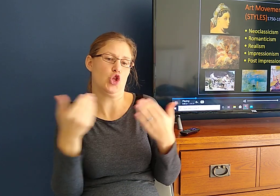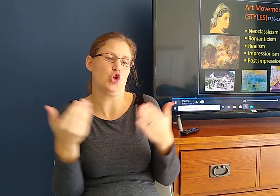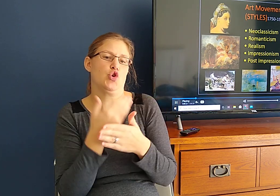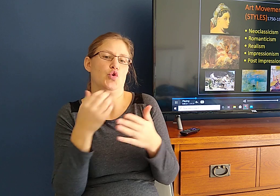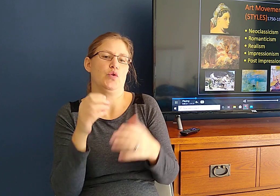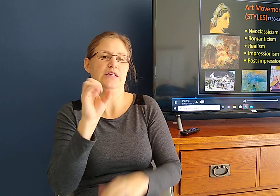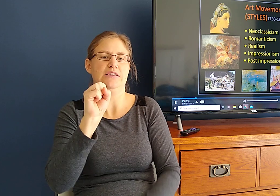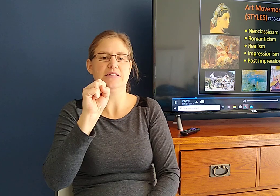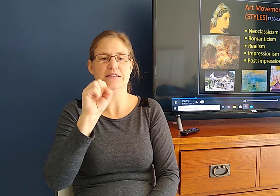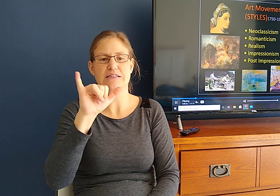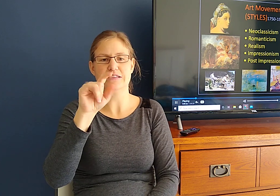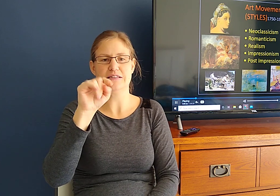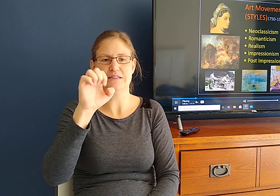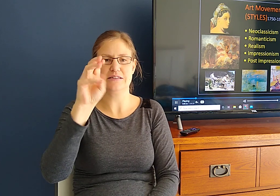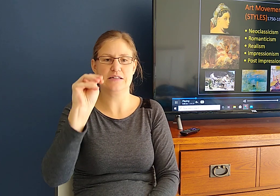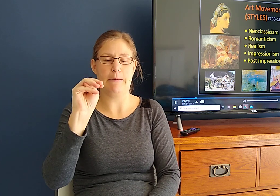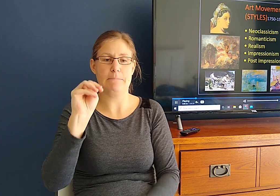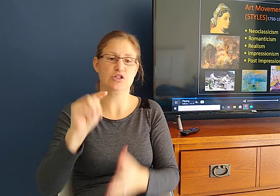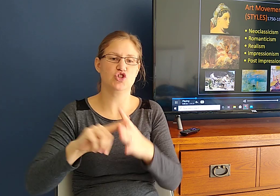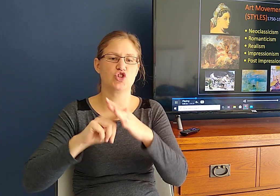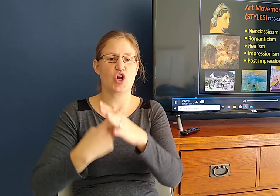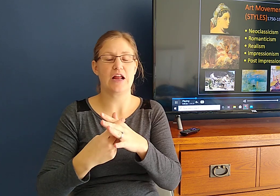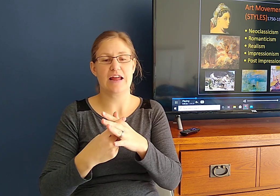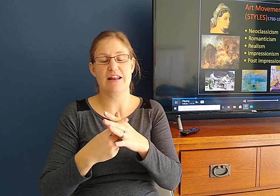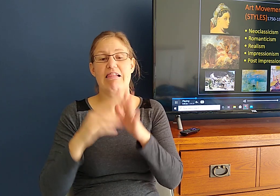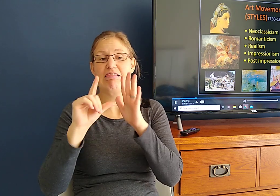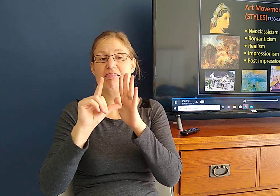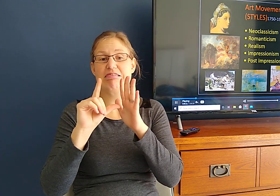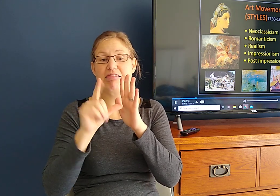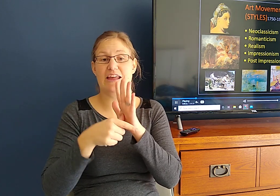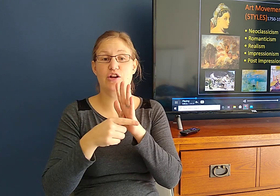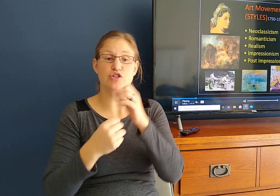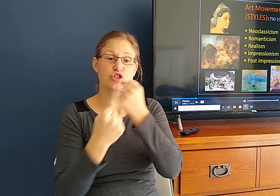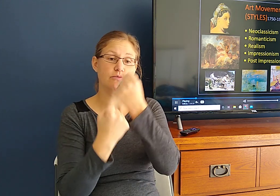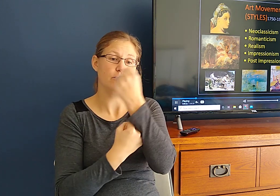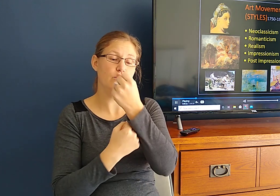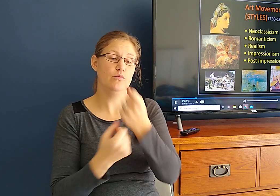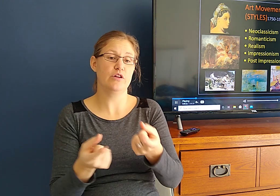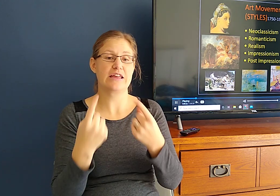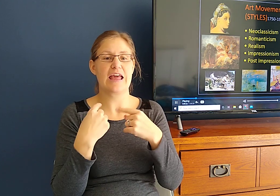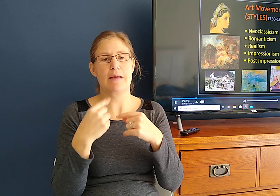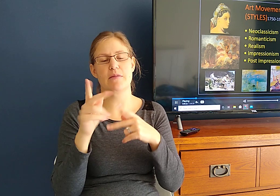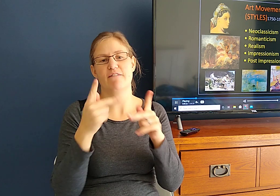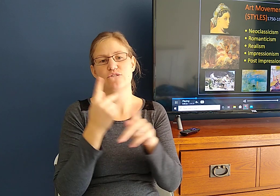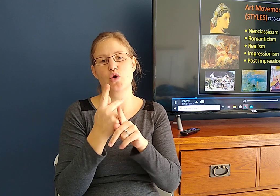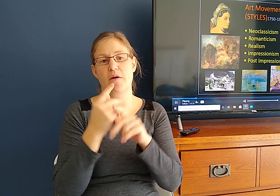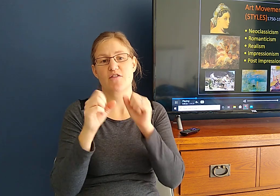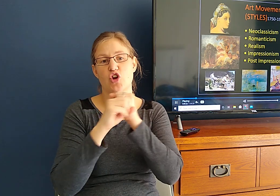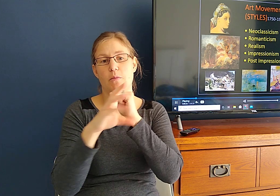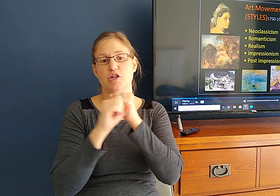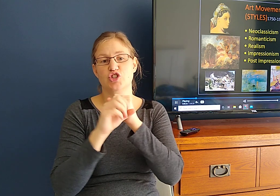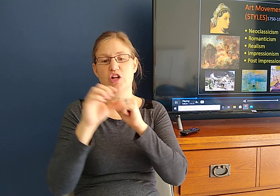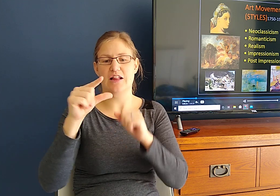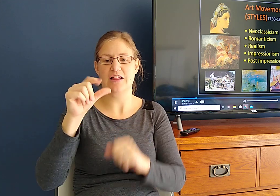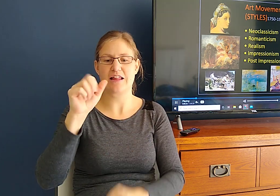emerged. Eventually, support came in the form of commercial galleries, private and